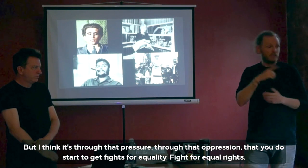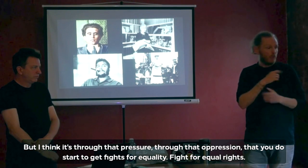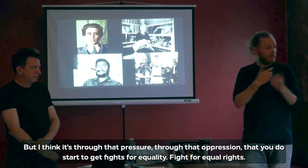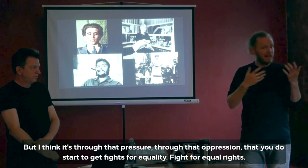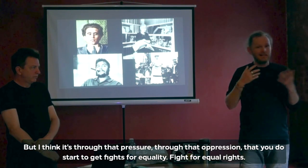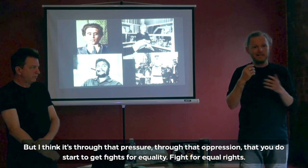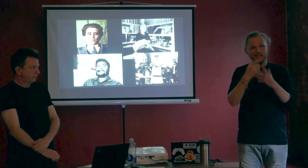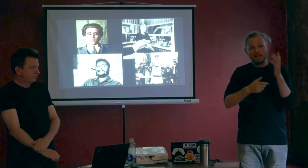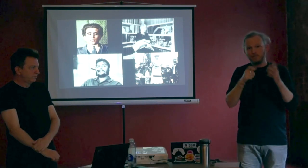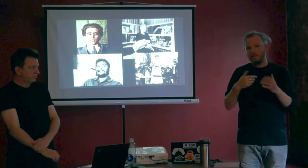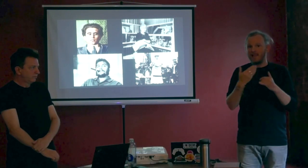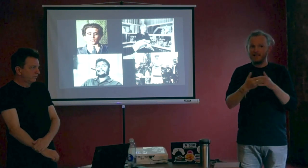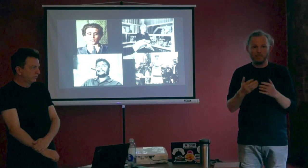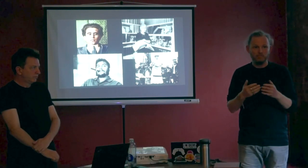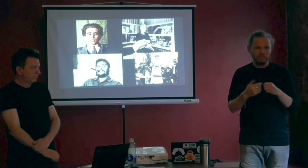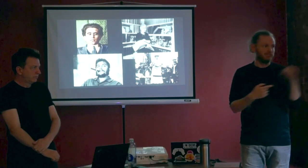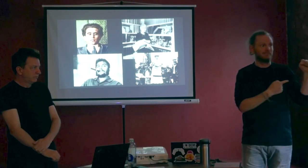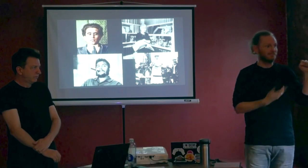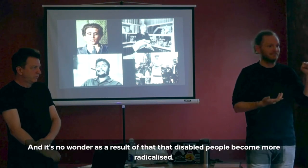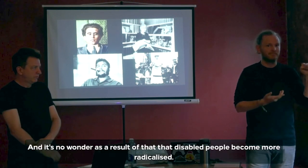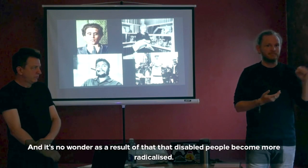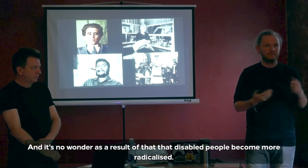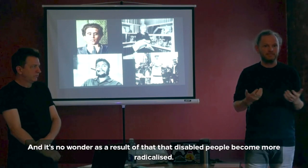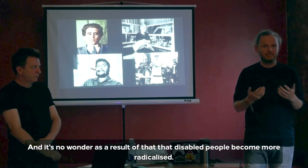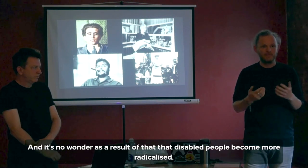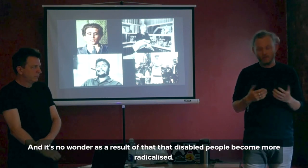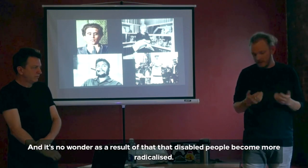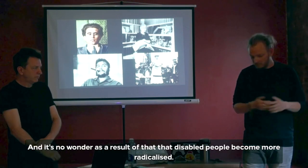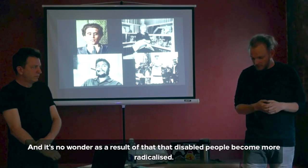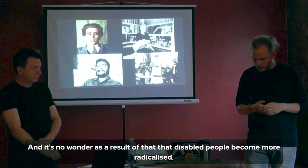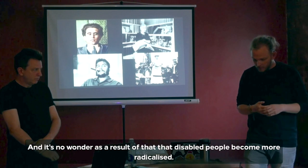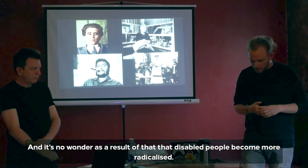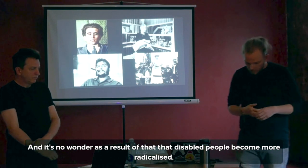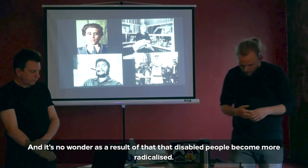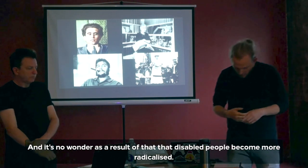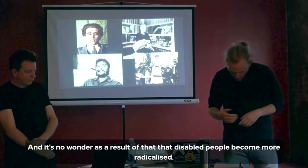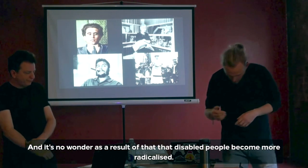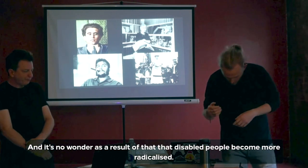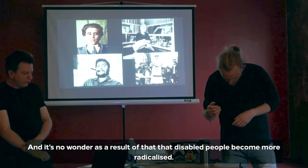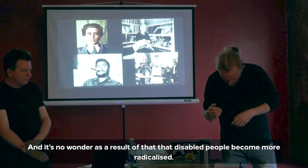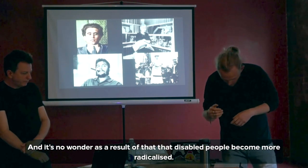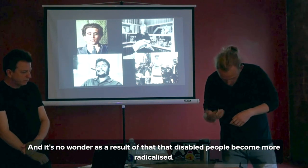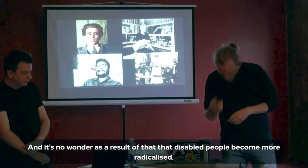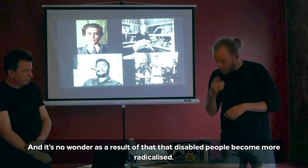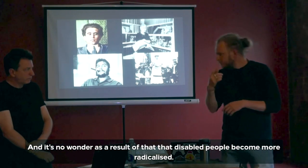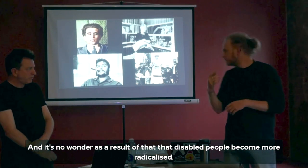equal rights, and it's no wonder as a result of that that disabled people become